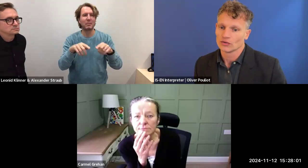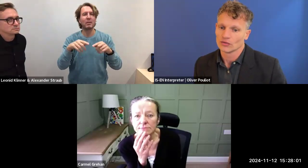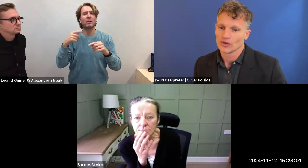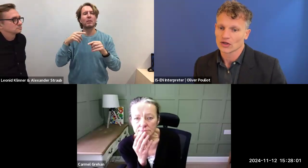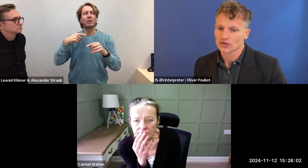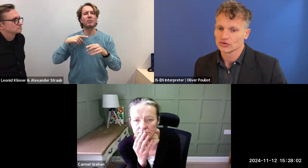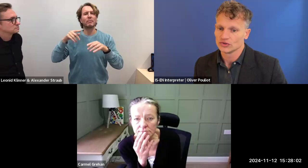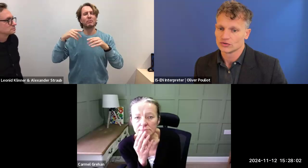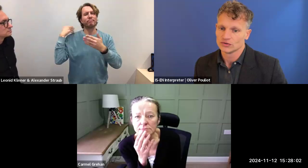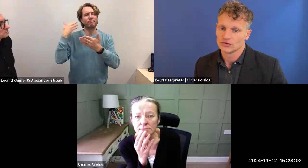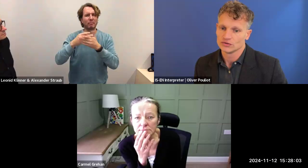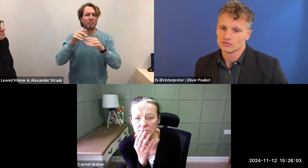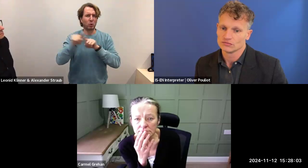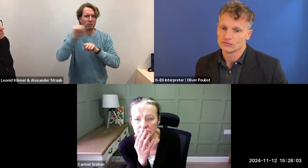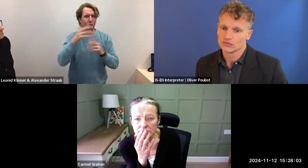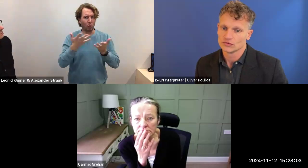So we also